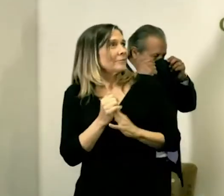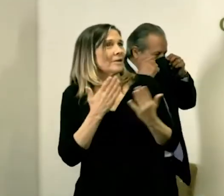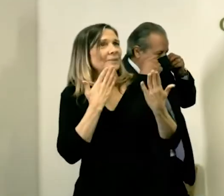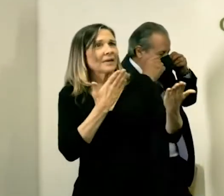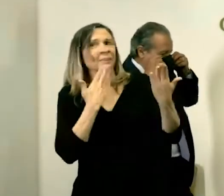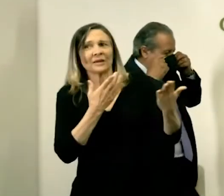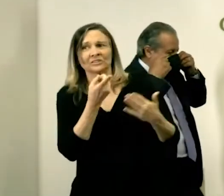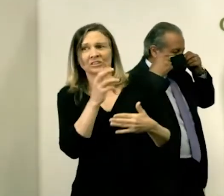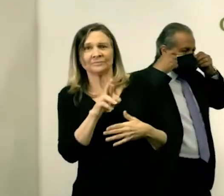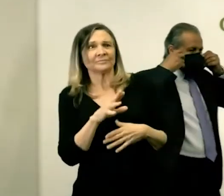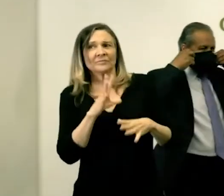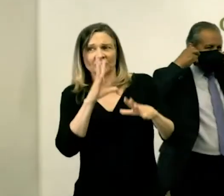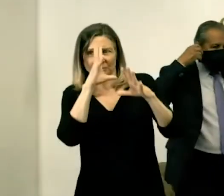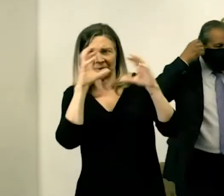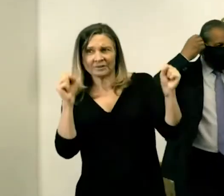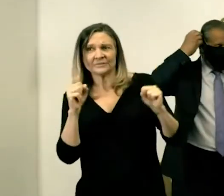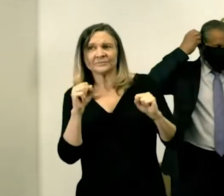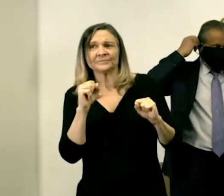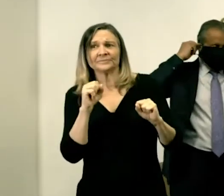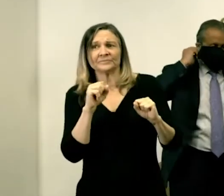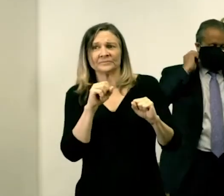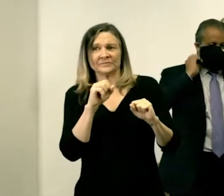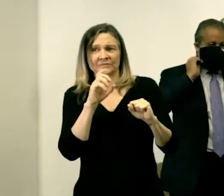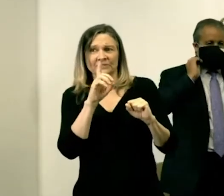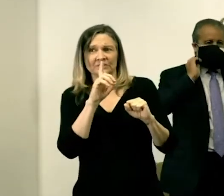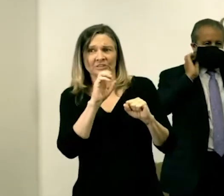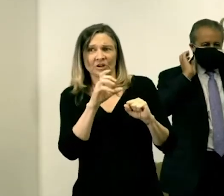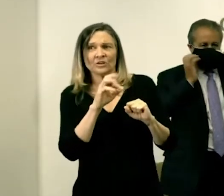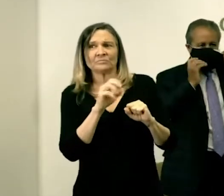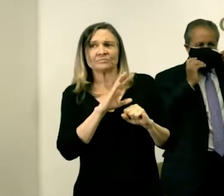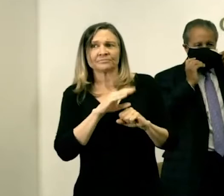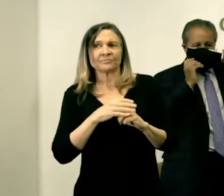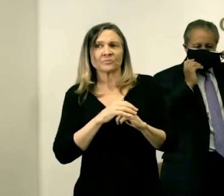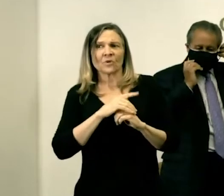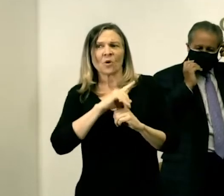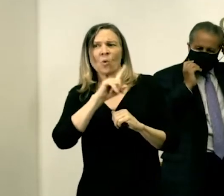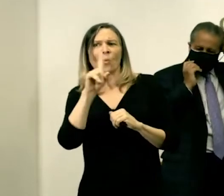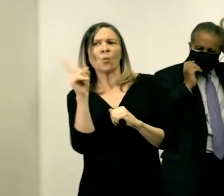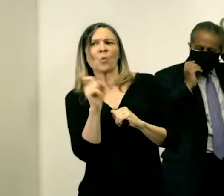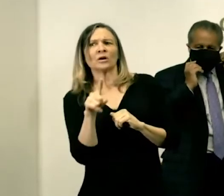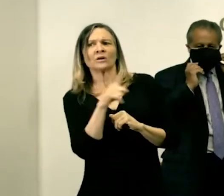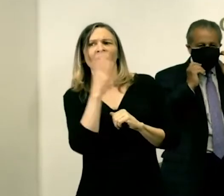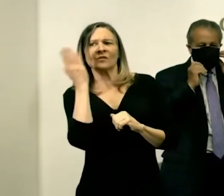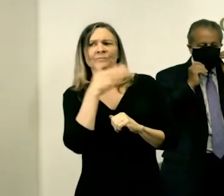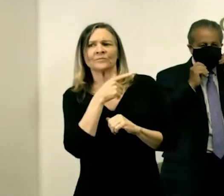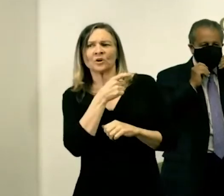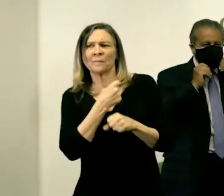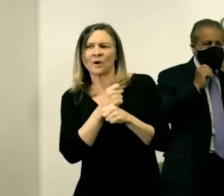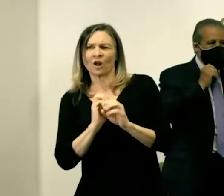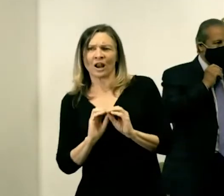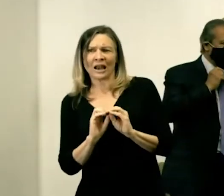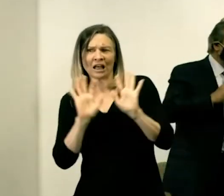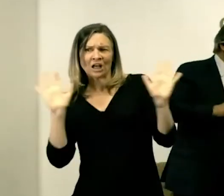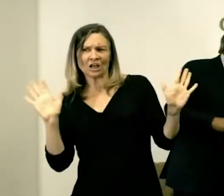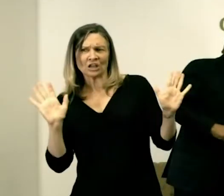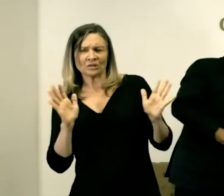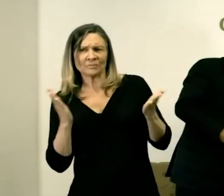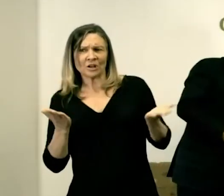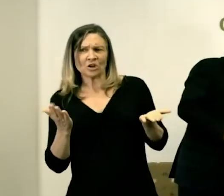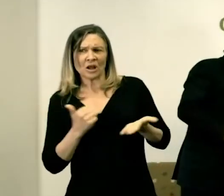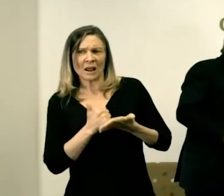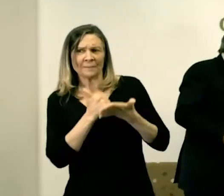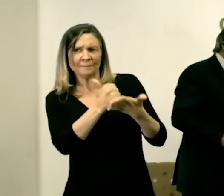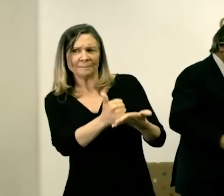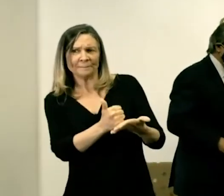De La Rocha. Governor Newsom, my question was about oversight. So you have made it very clear that you are here to help the undocumented